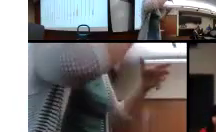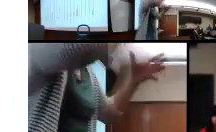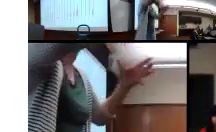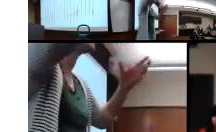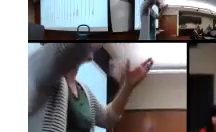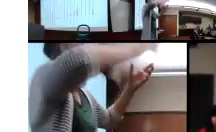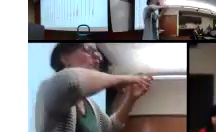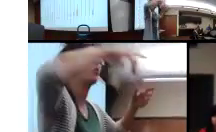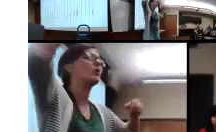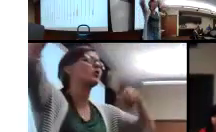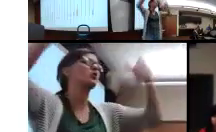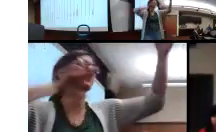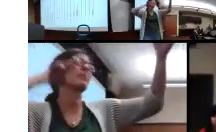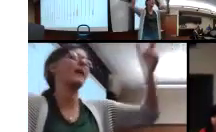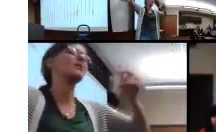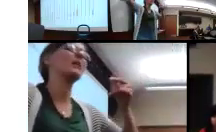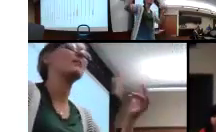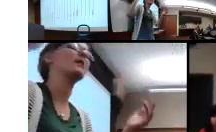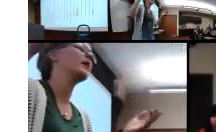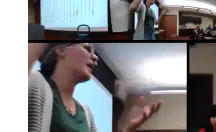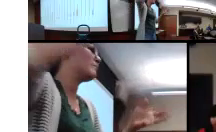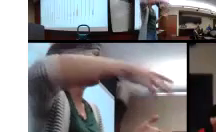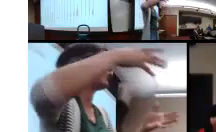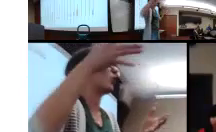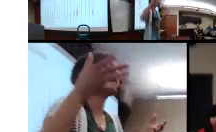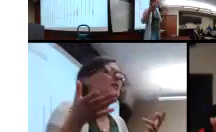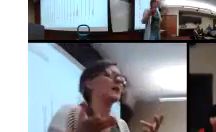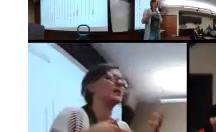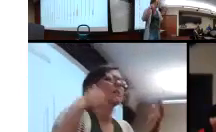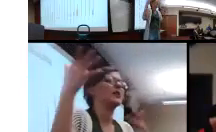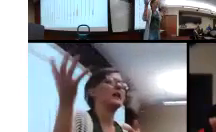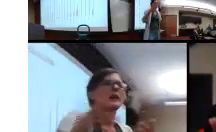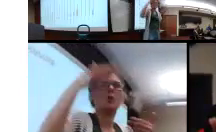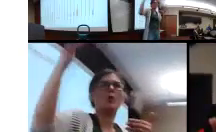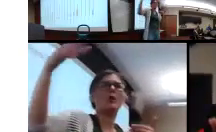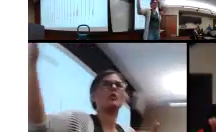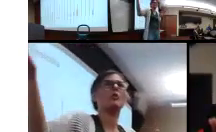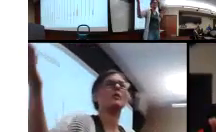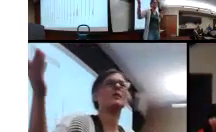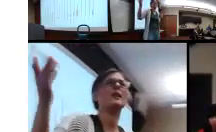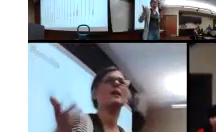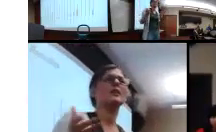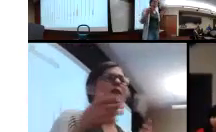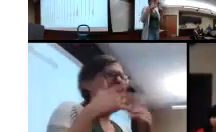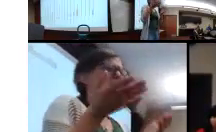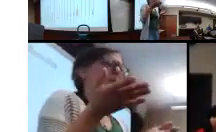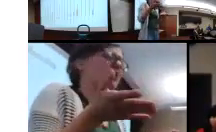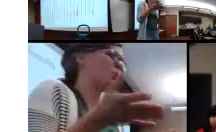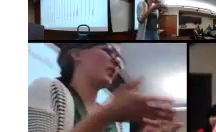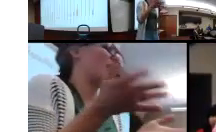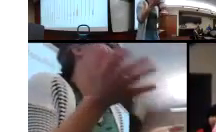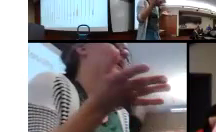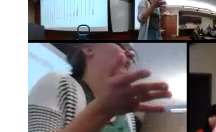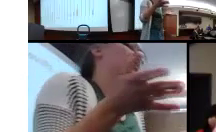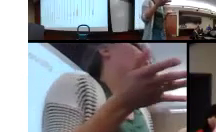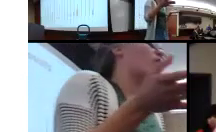and they sort of tell these elaborate stories just using pantomime, and everybody enjoys it, and they're clearly coherent stories. If that's